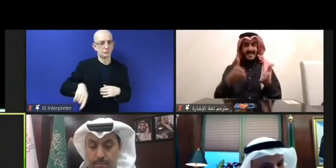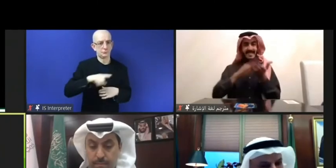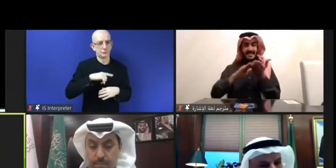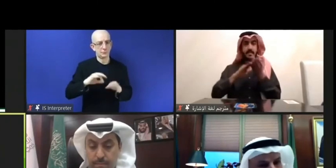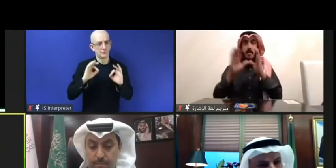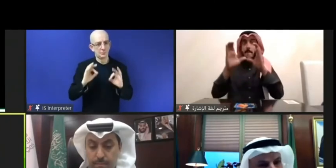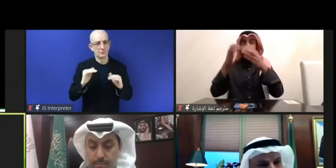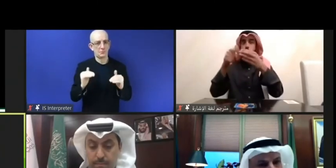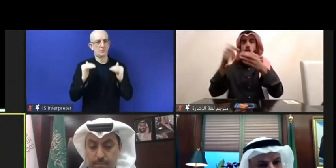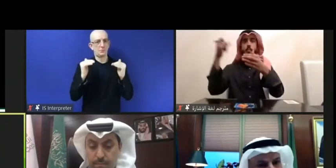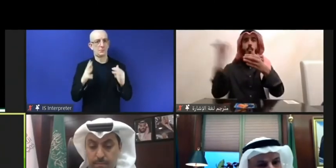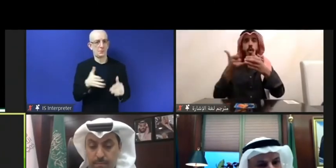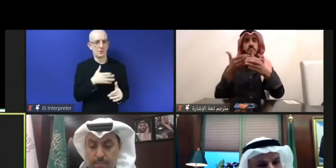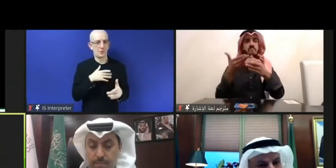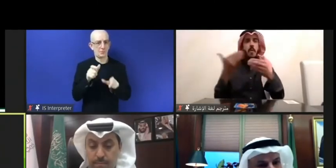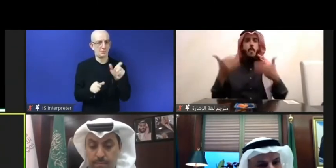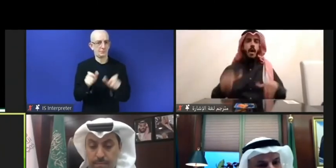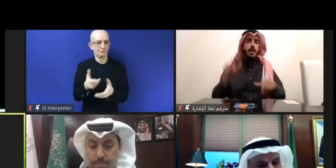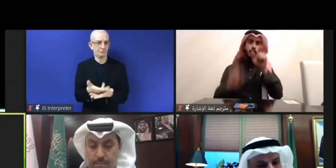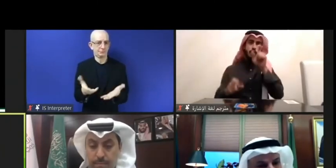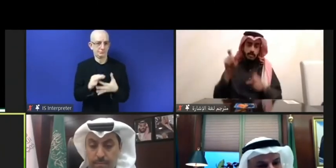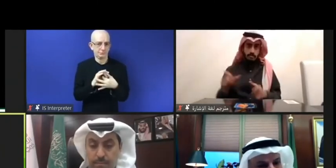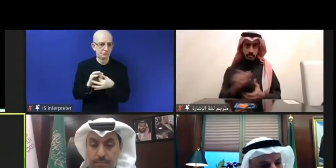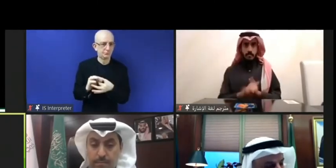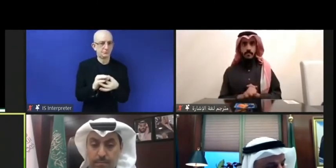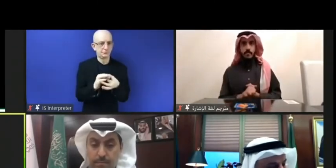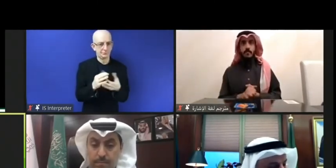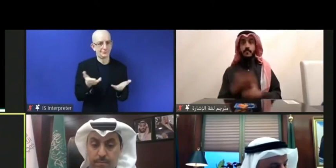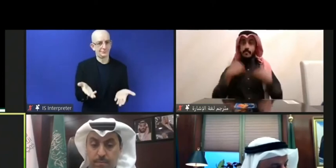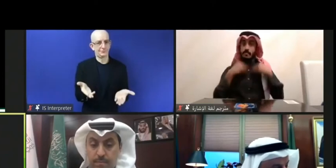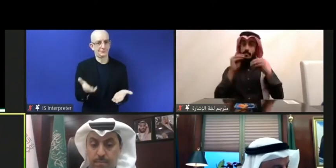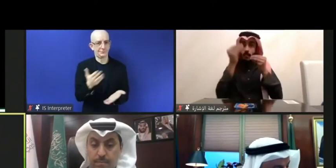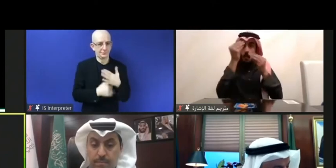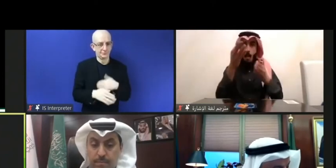disability. Let me tell you actually that we at King Abdulaziz University,